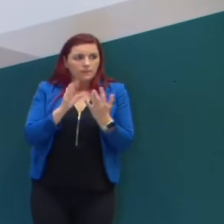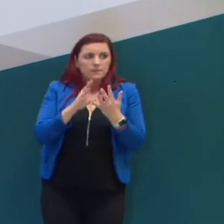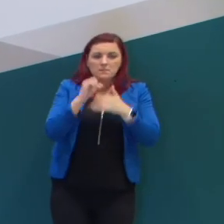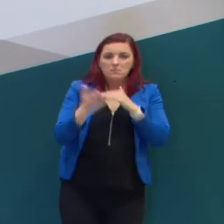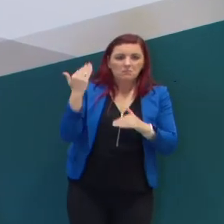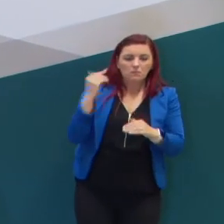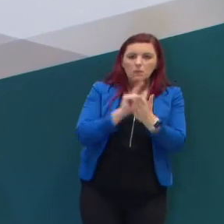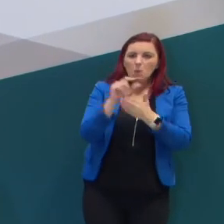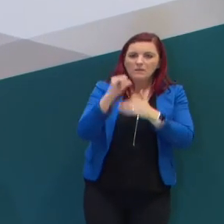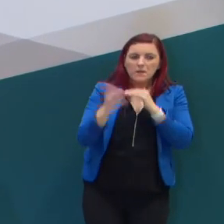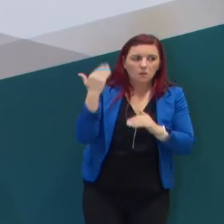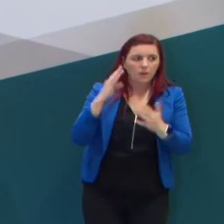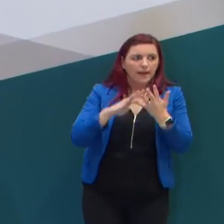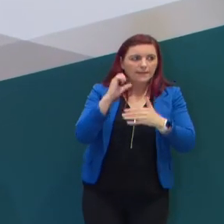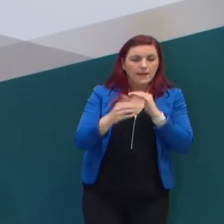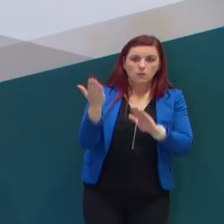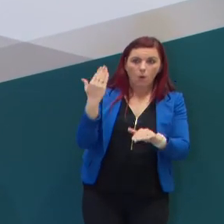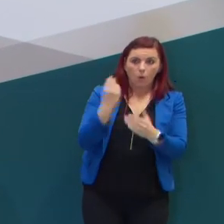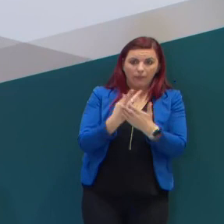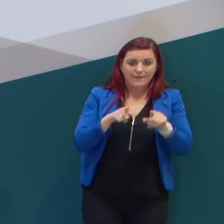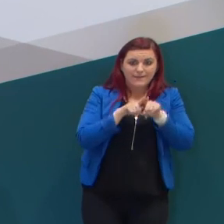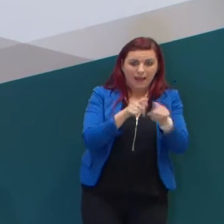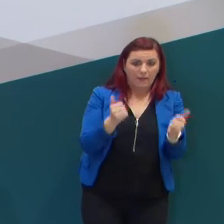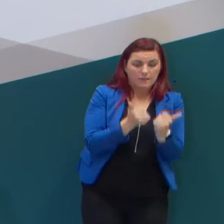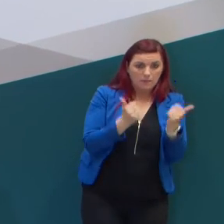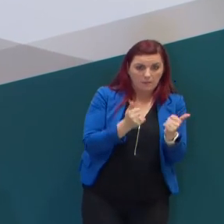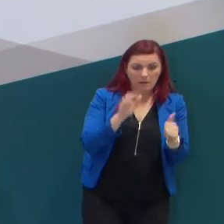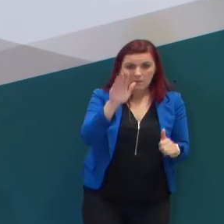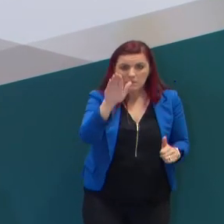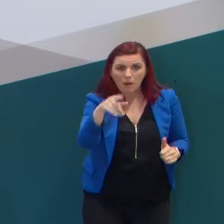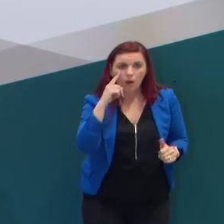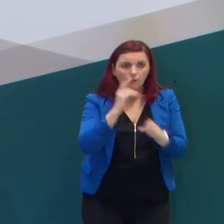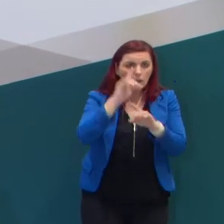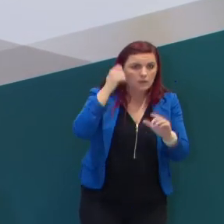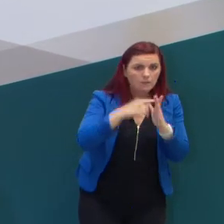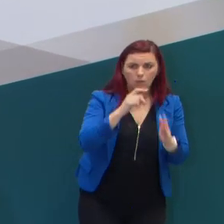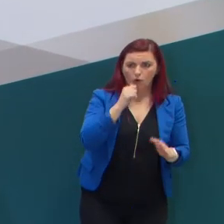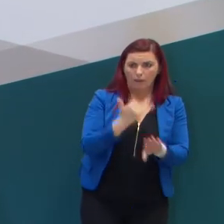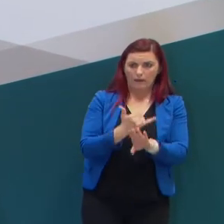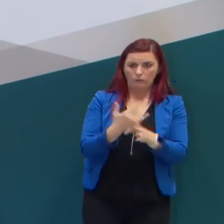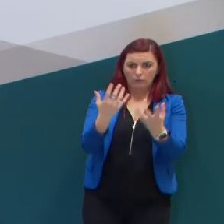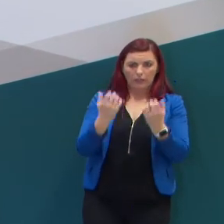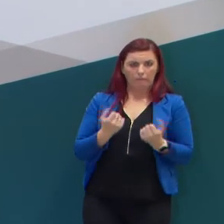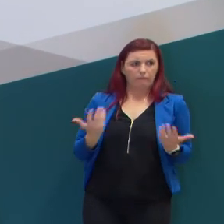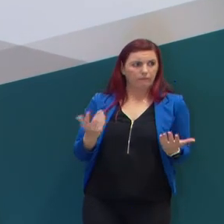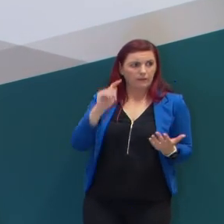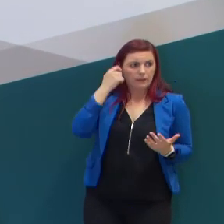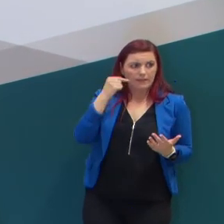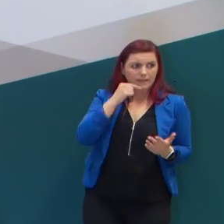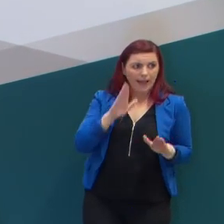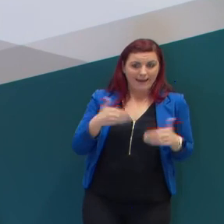12 days ago, 9 days ago were displaying symptoms, looked for a test and still have not got the test and now no longer